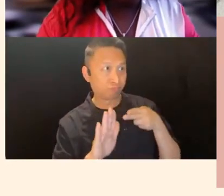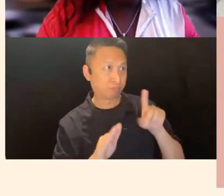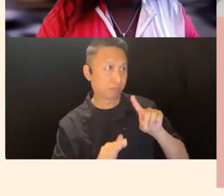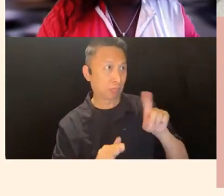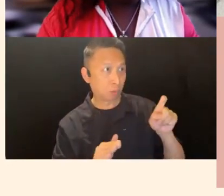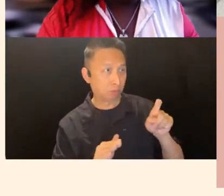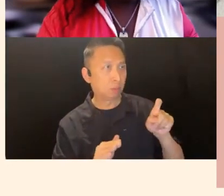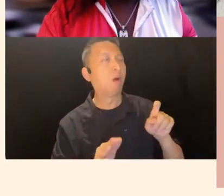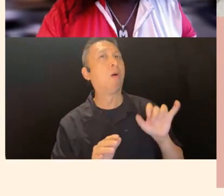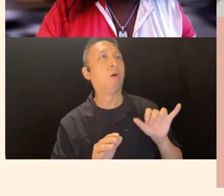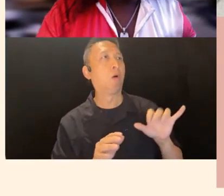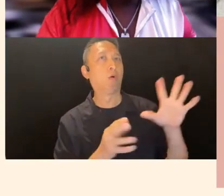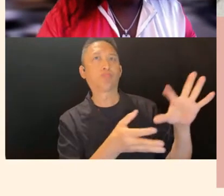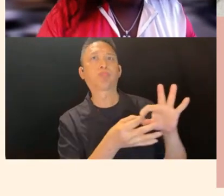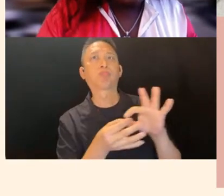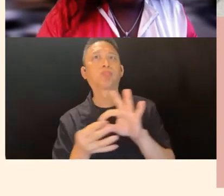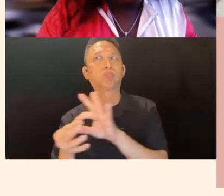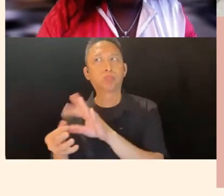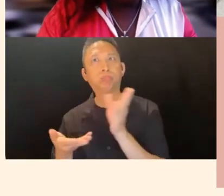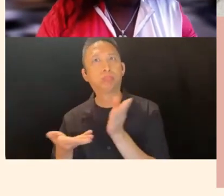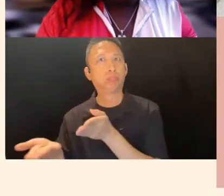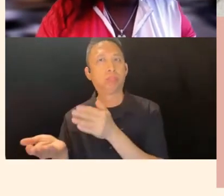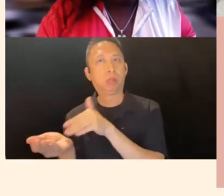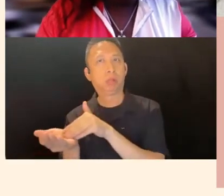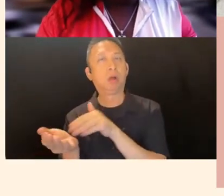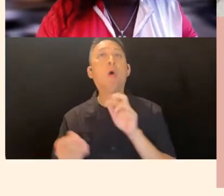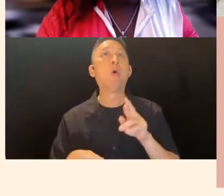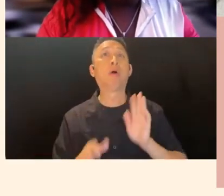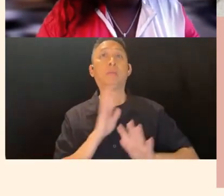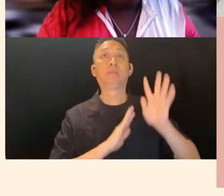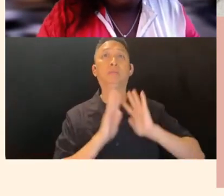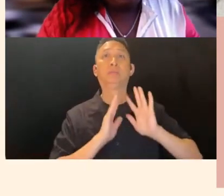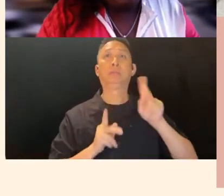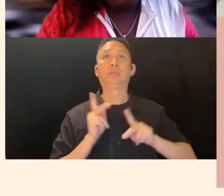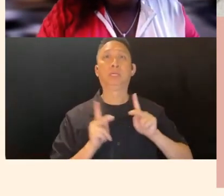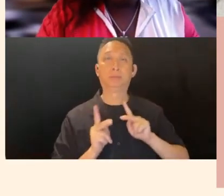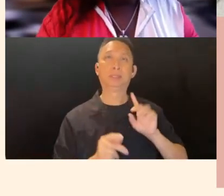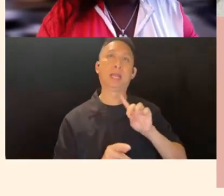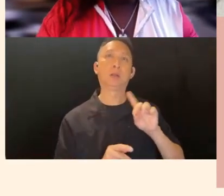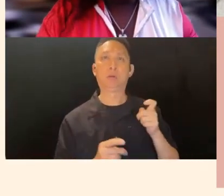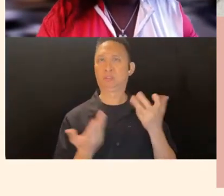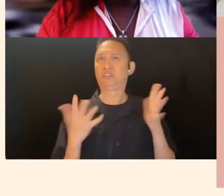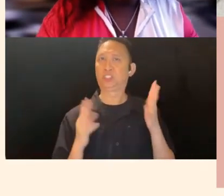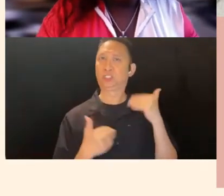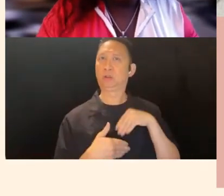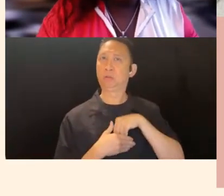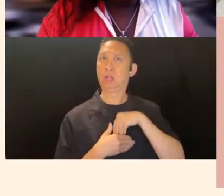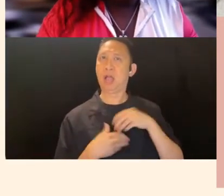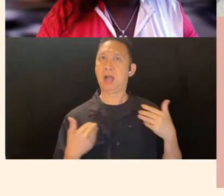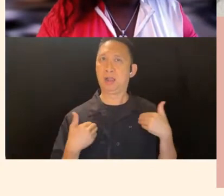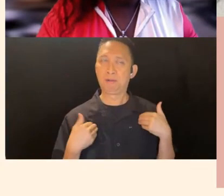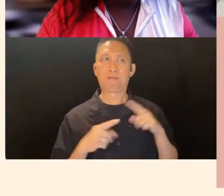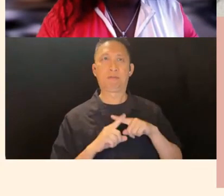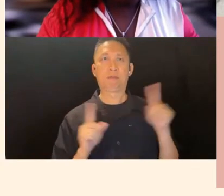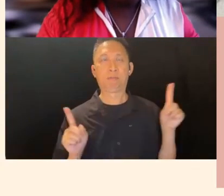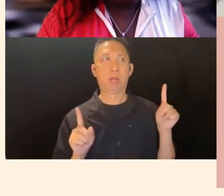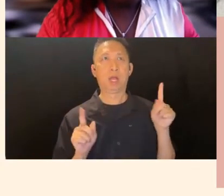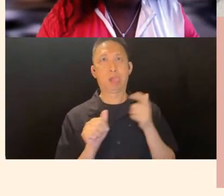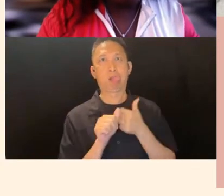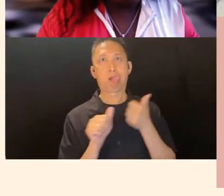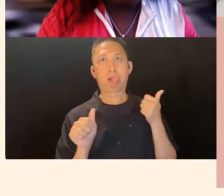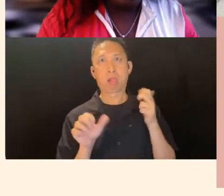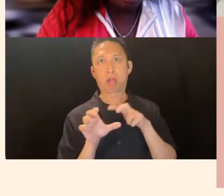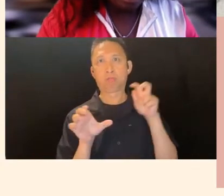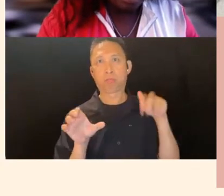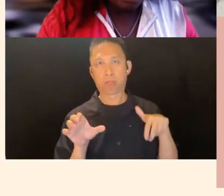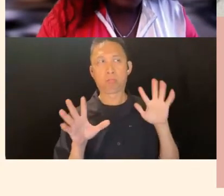for those that were previously diagnosed but have fallen out of care. And of course, we always push for PrEP and